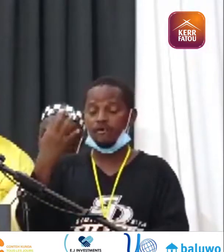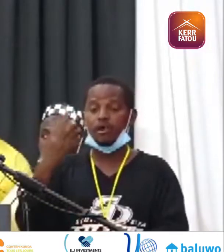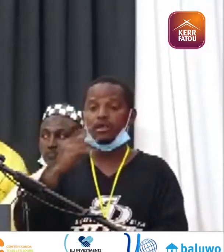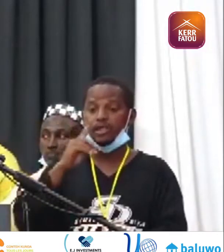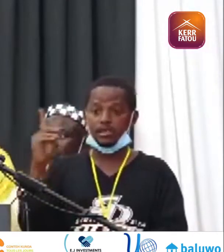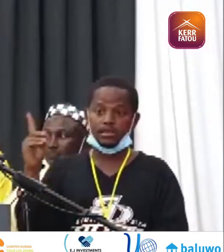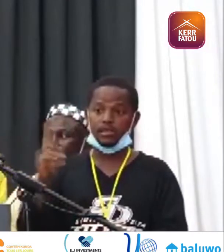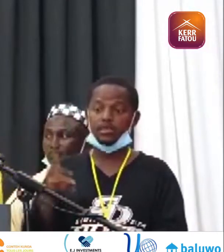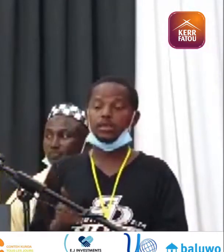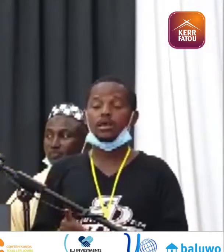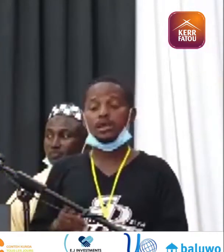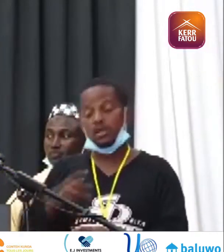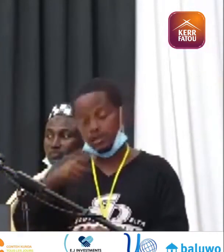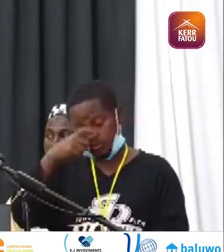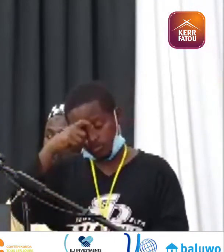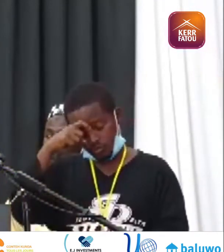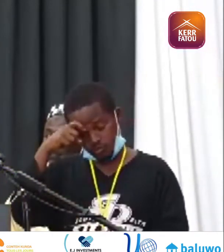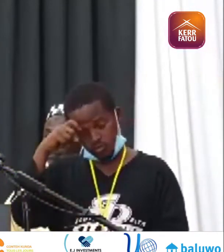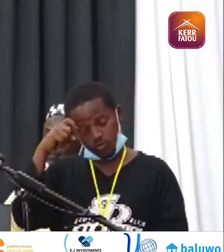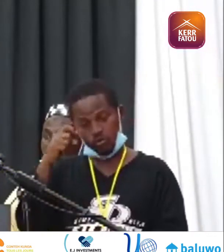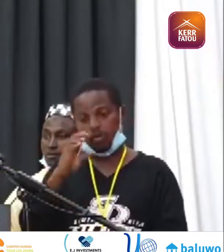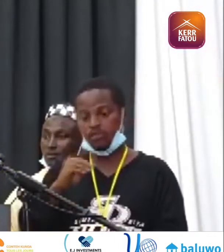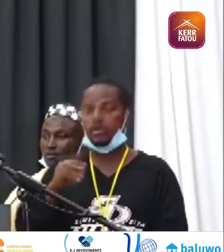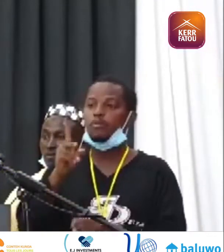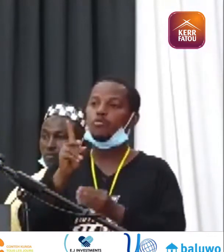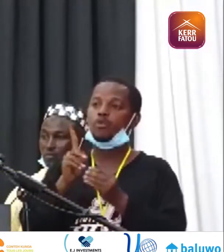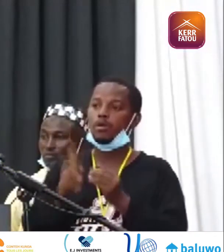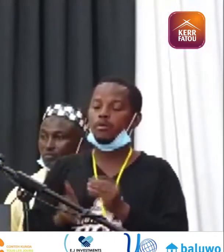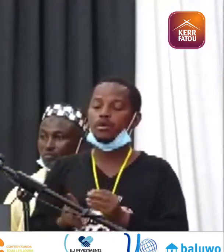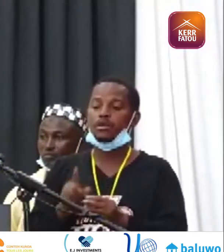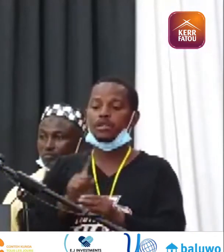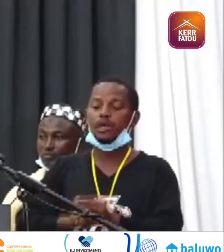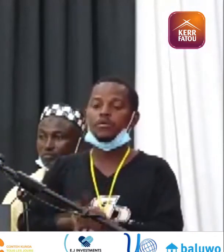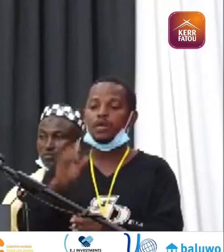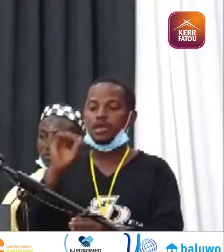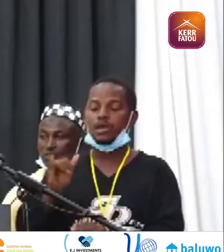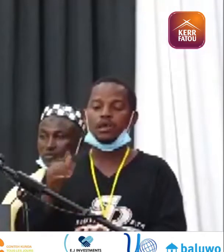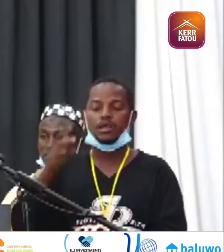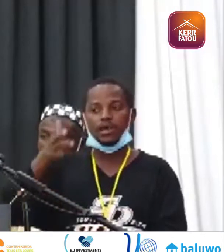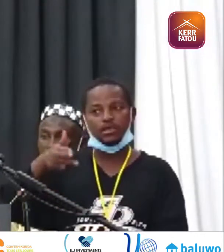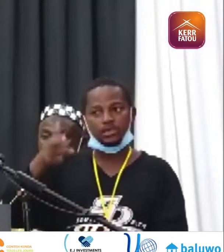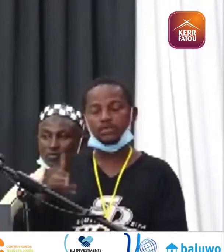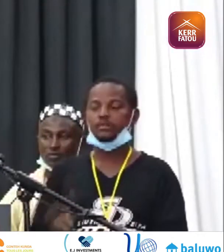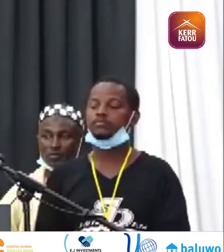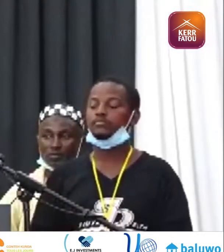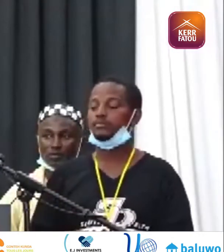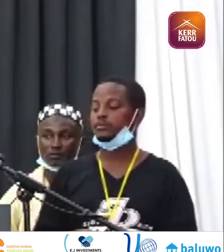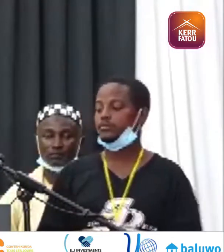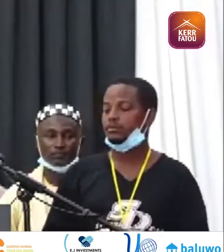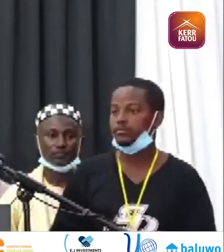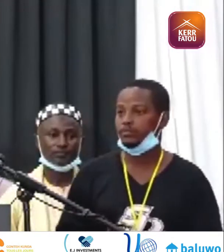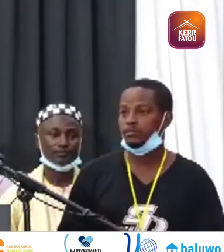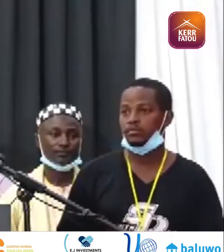4,511,634 in operations and programs during the year